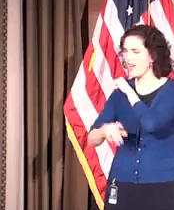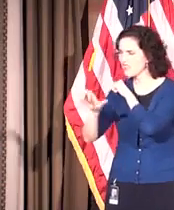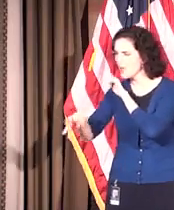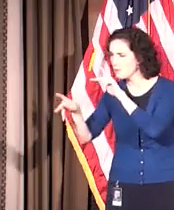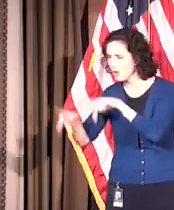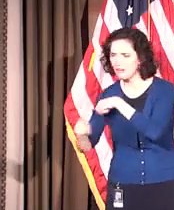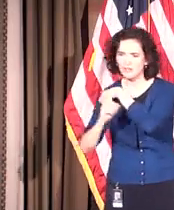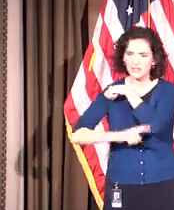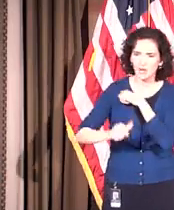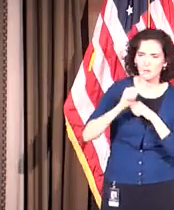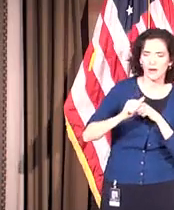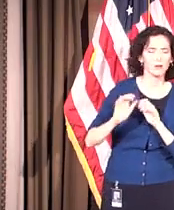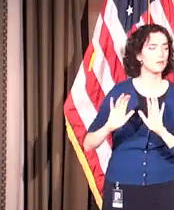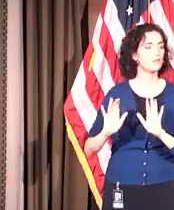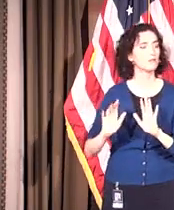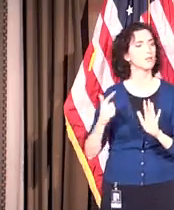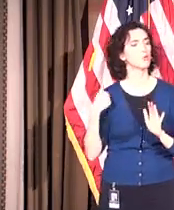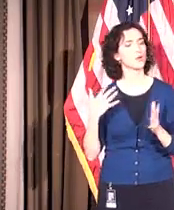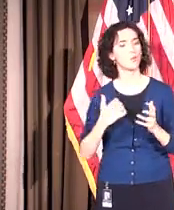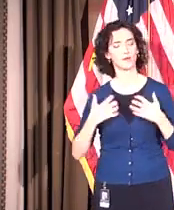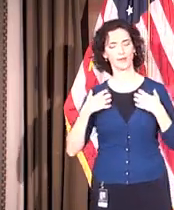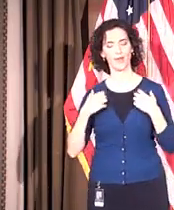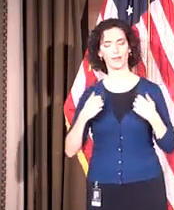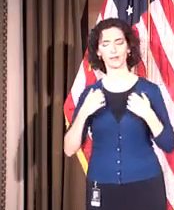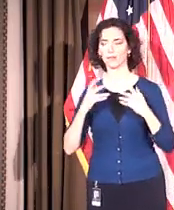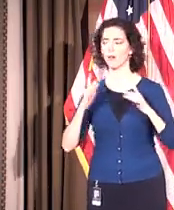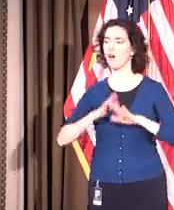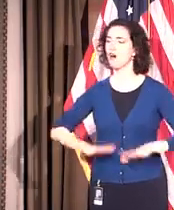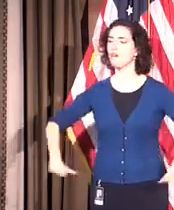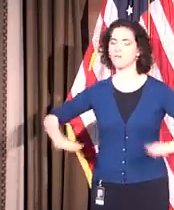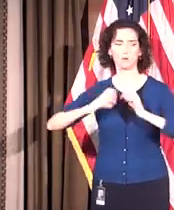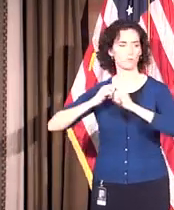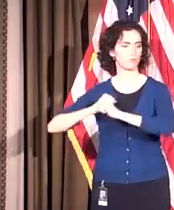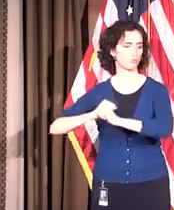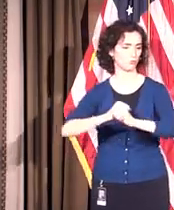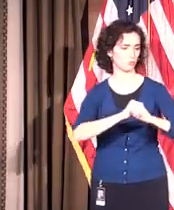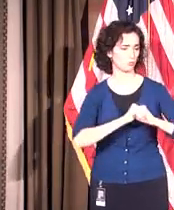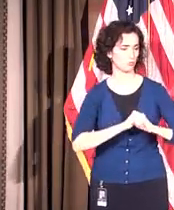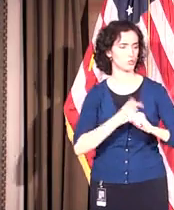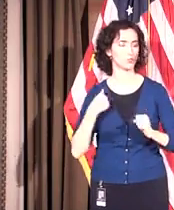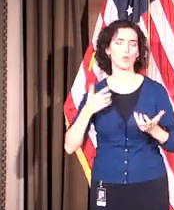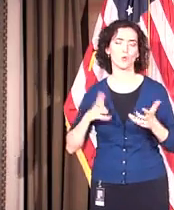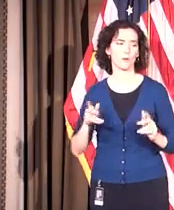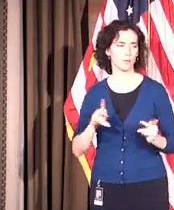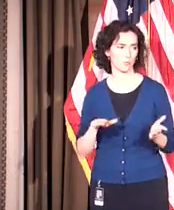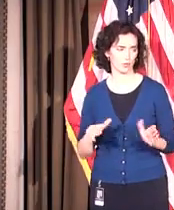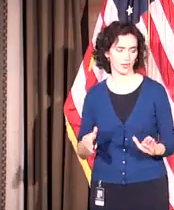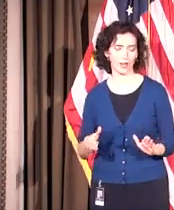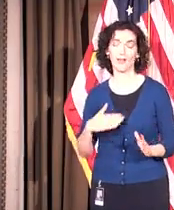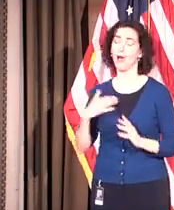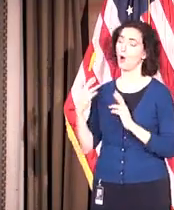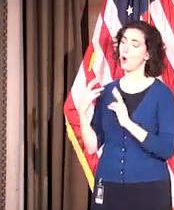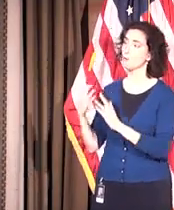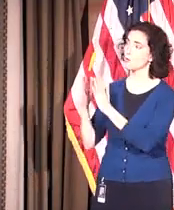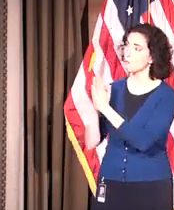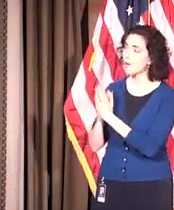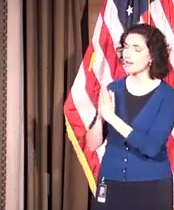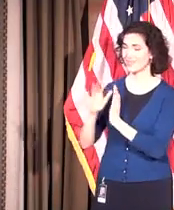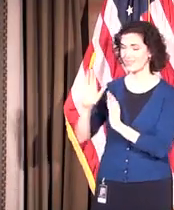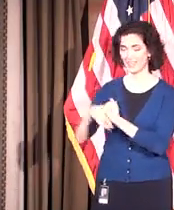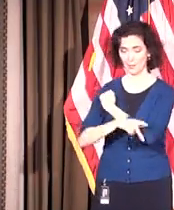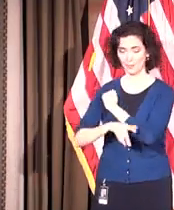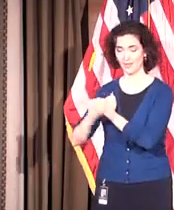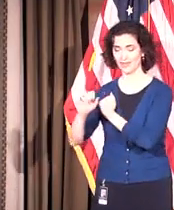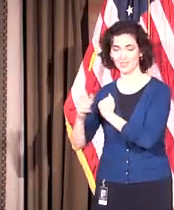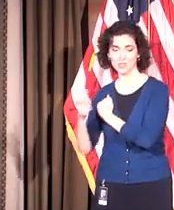trying to preserve and protect public health and keep people from dying. And I do hope and pray that whether it's Ascension Parish or some other parish, they